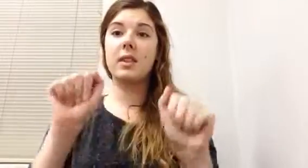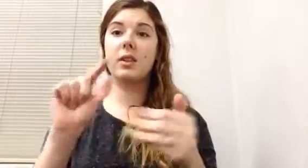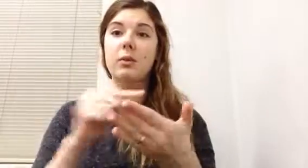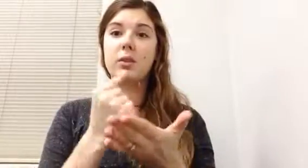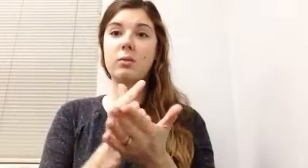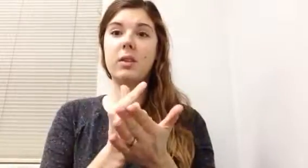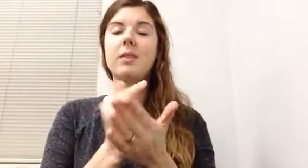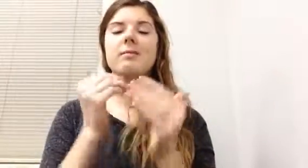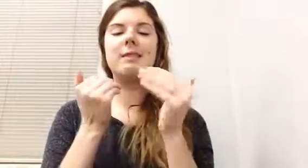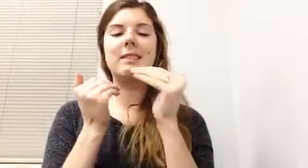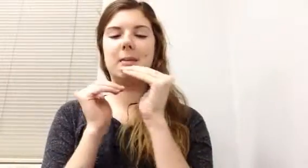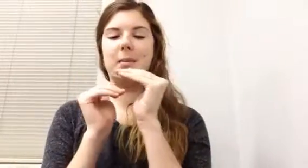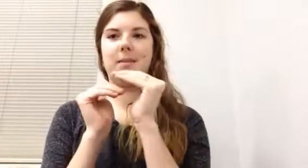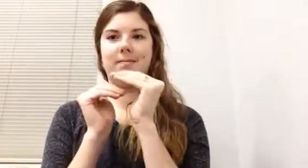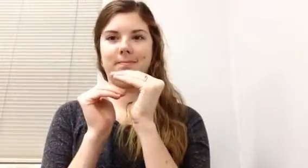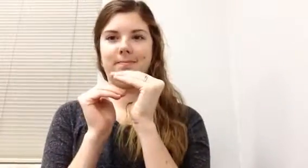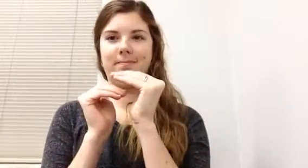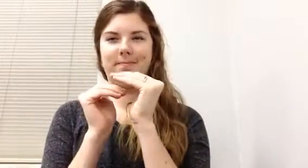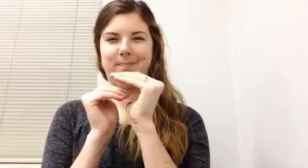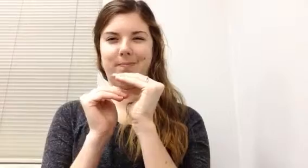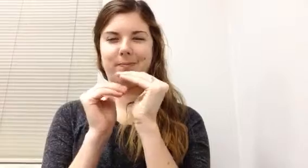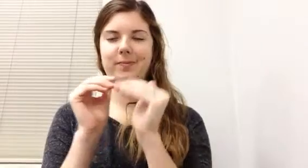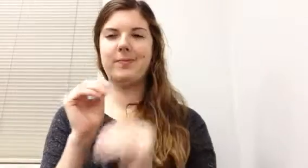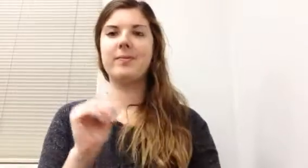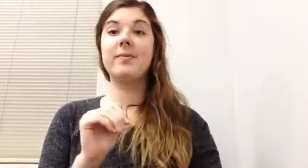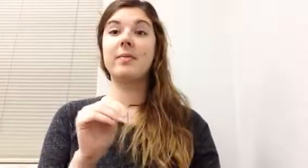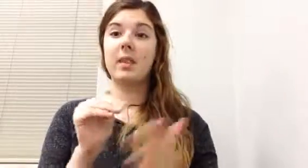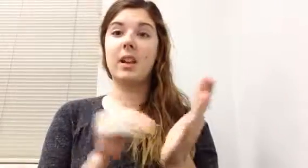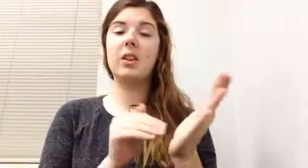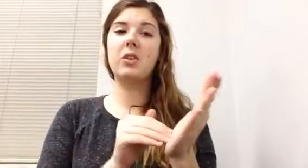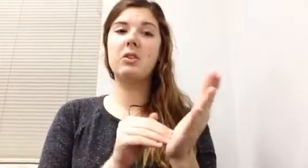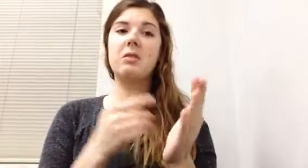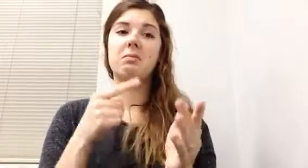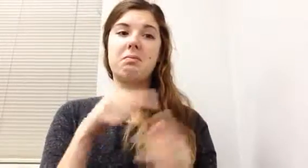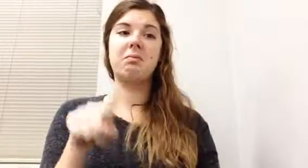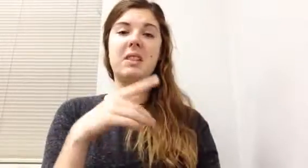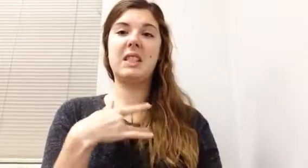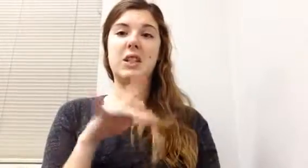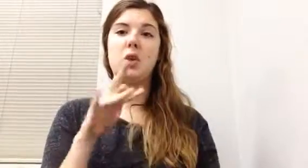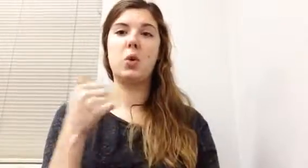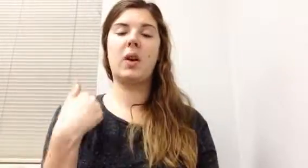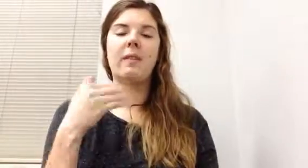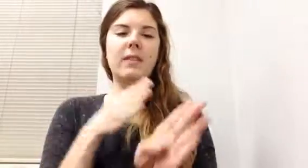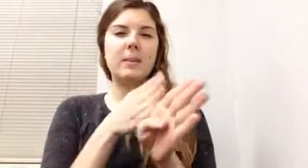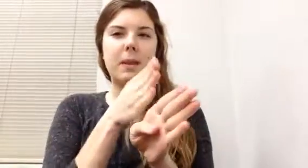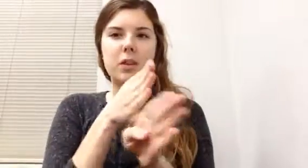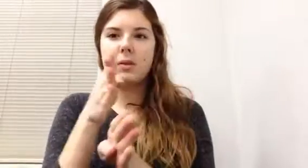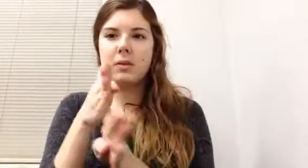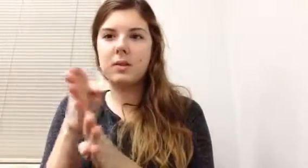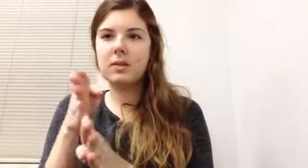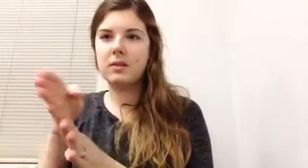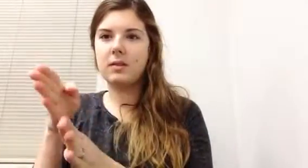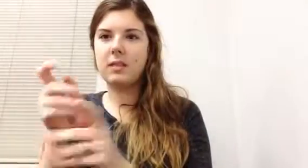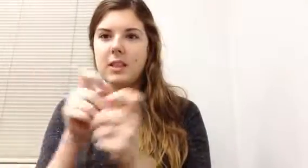It's pretty smart. Doctors tend to specialize. That makes them more expensive. And, you know,